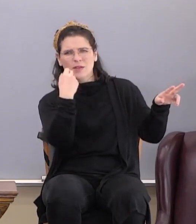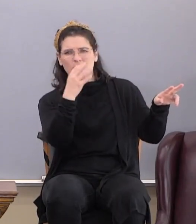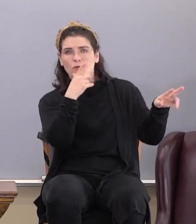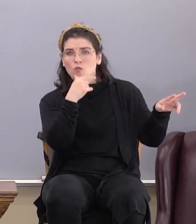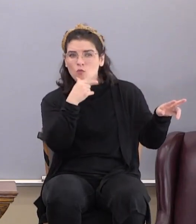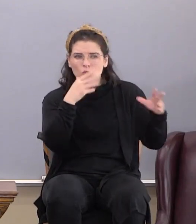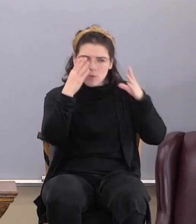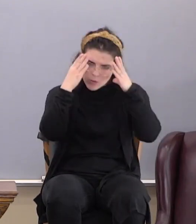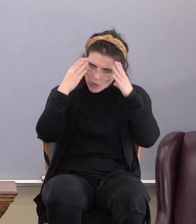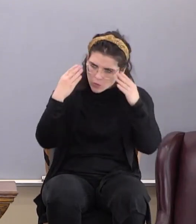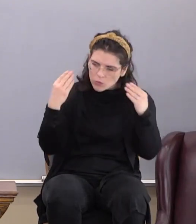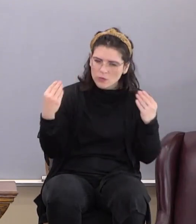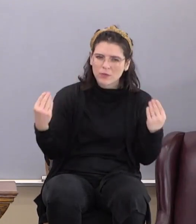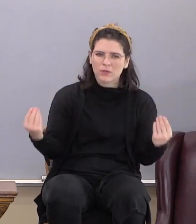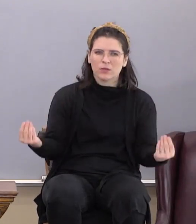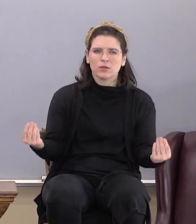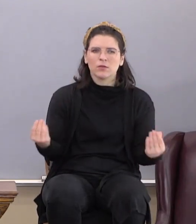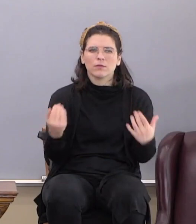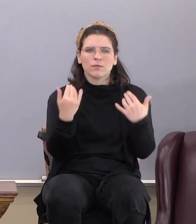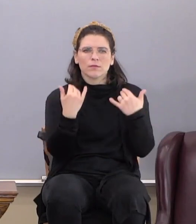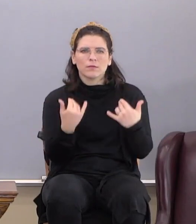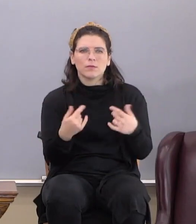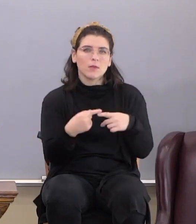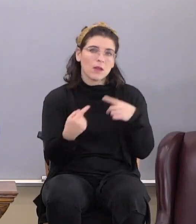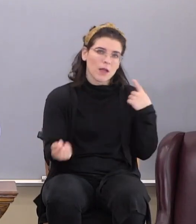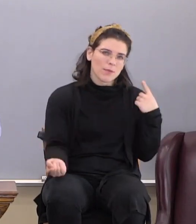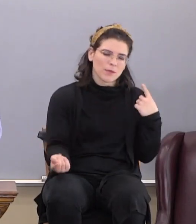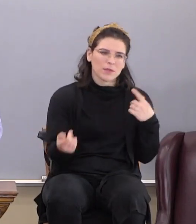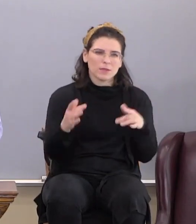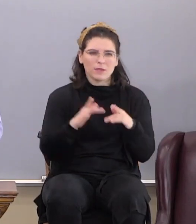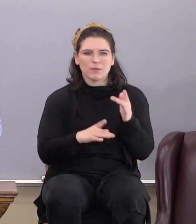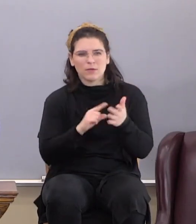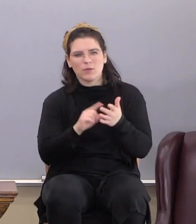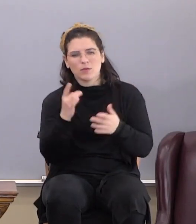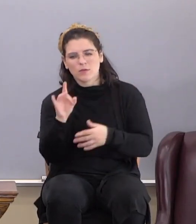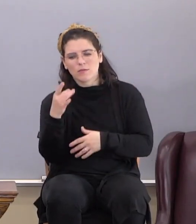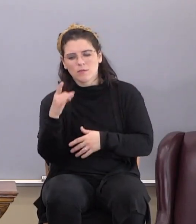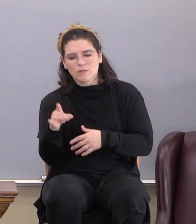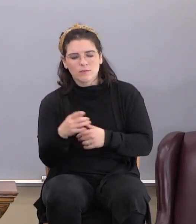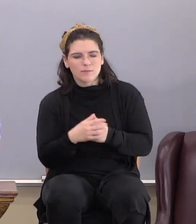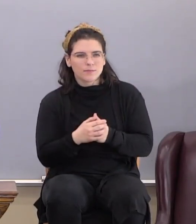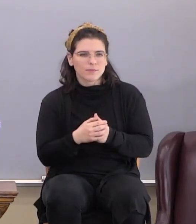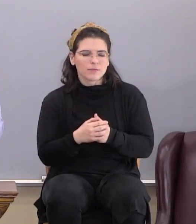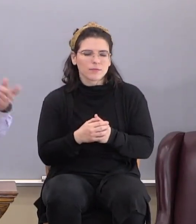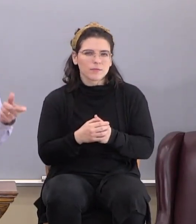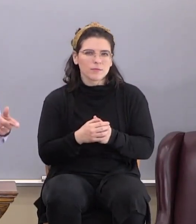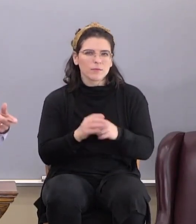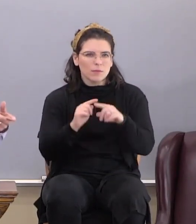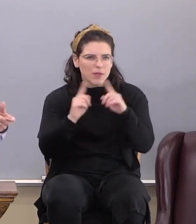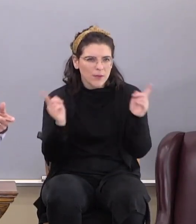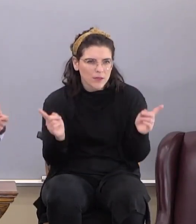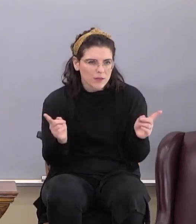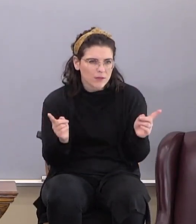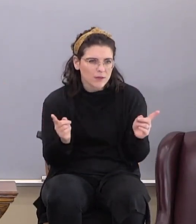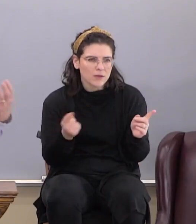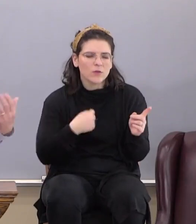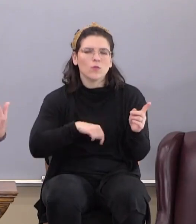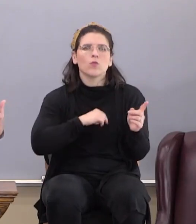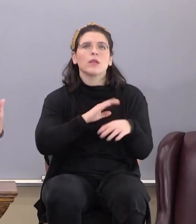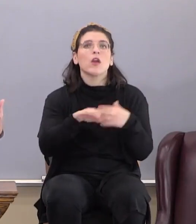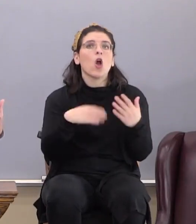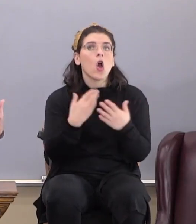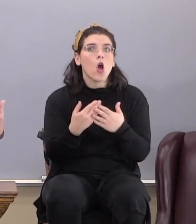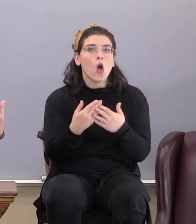of Moses. So now, contrast, drop down to verse 18 again. But we